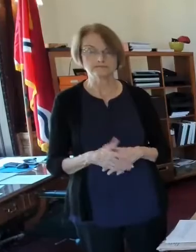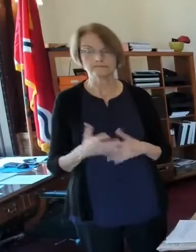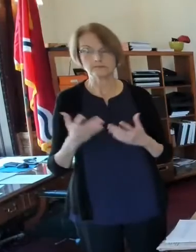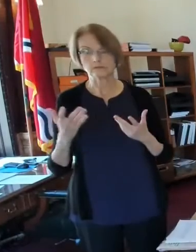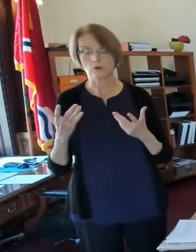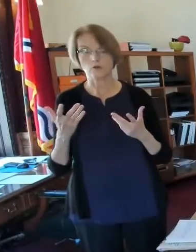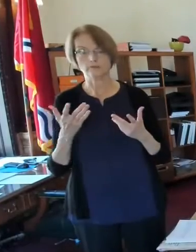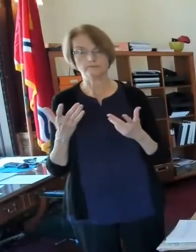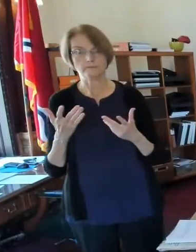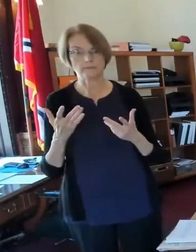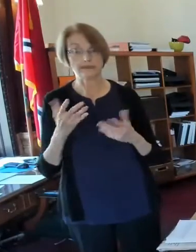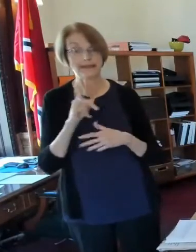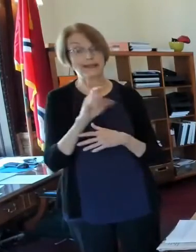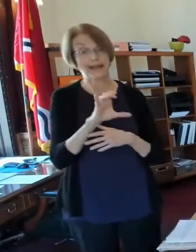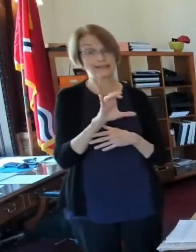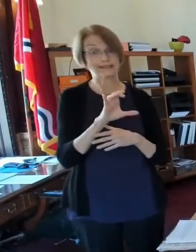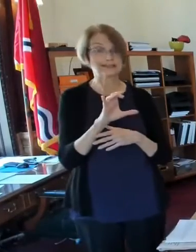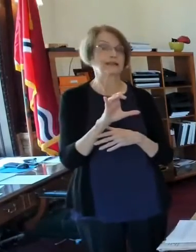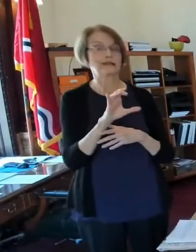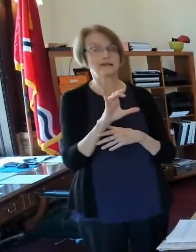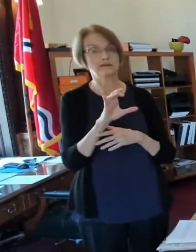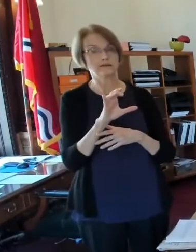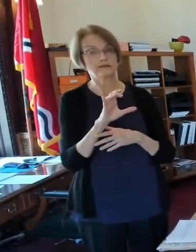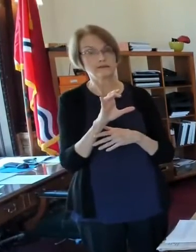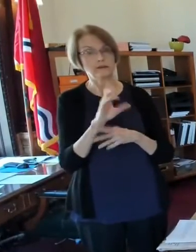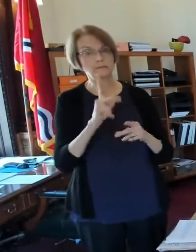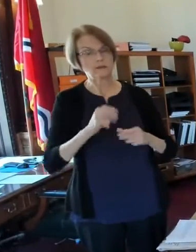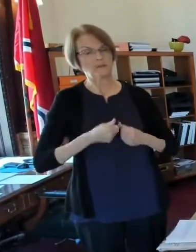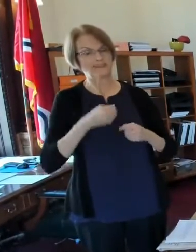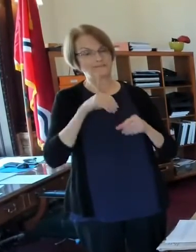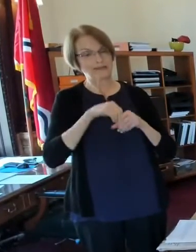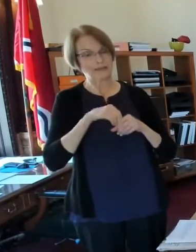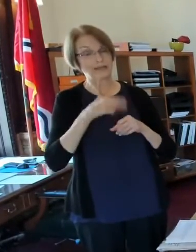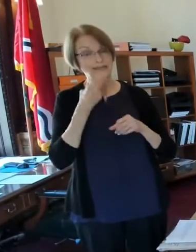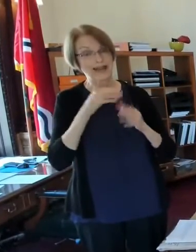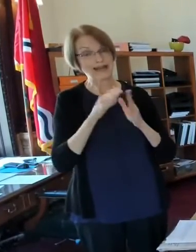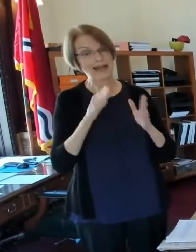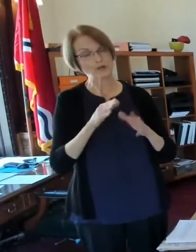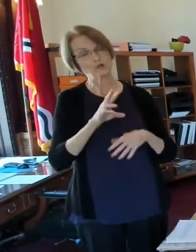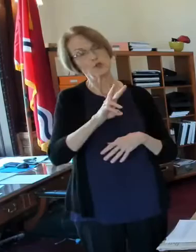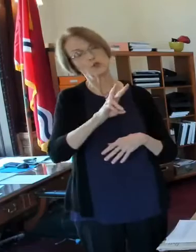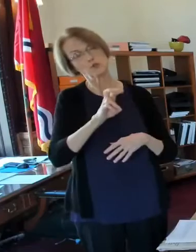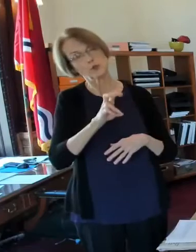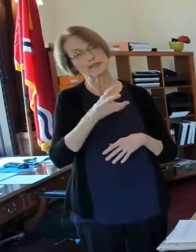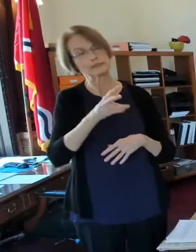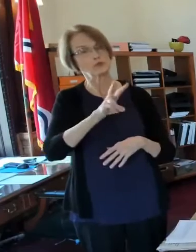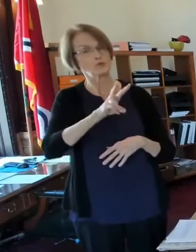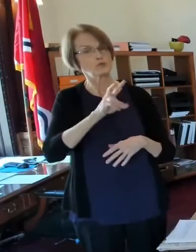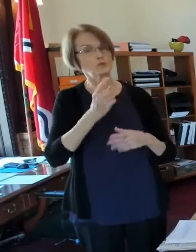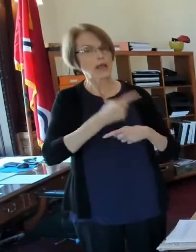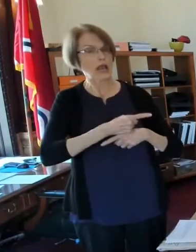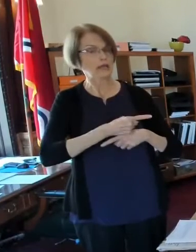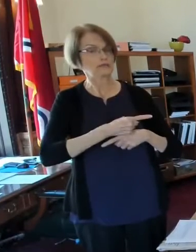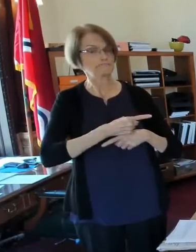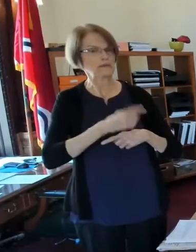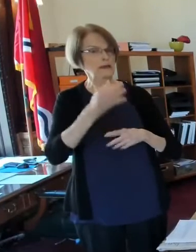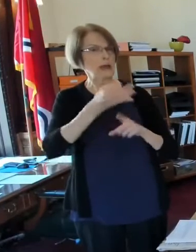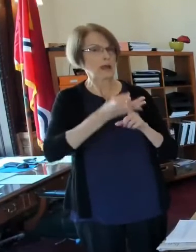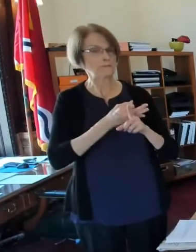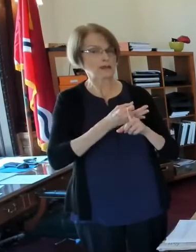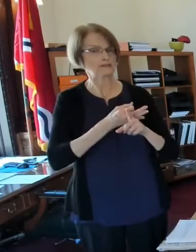stay in the Kansas City one is 262 days. So that's around 9 months.